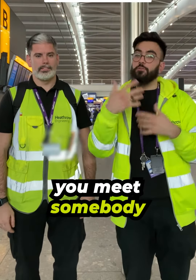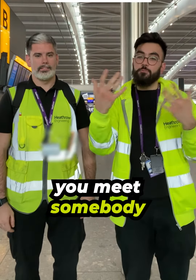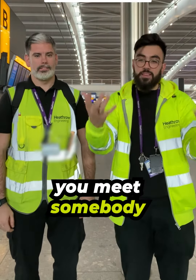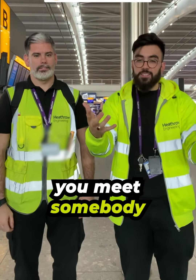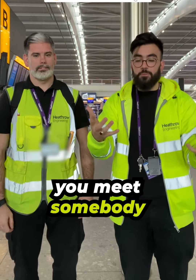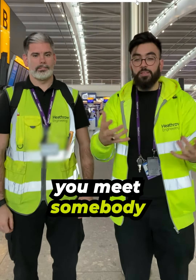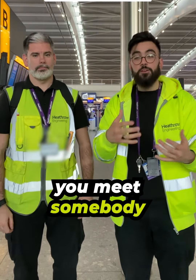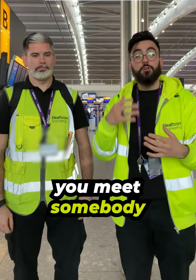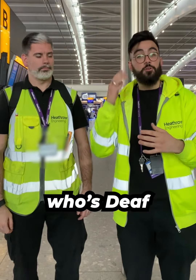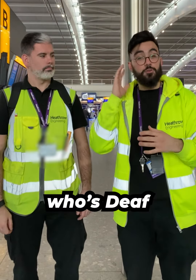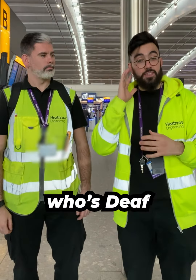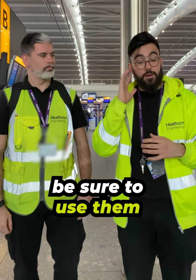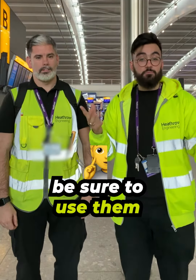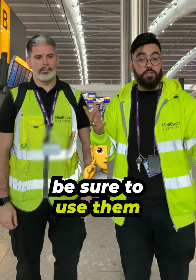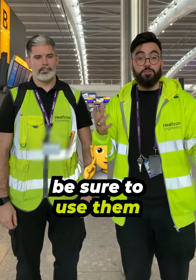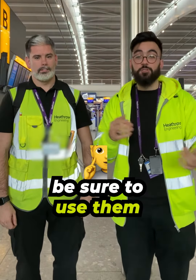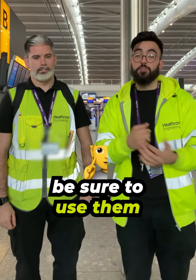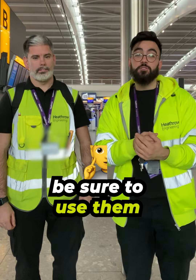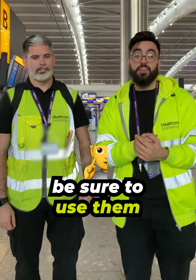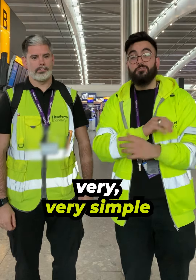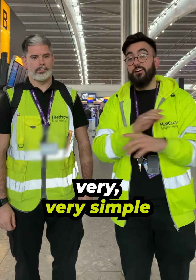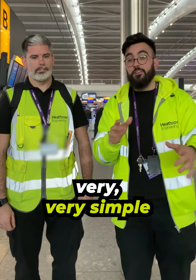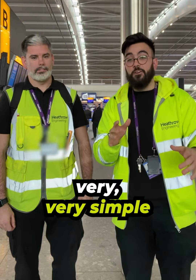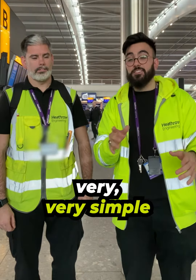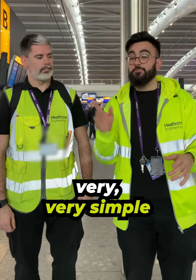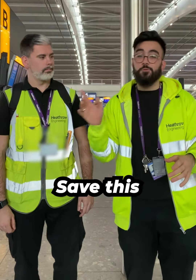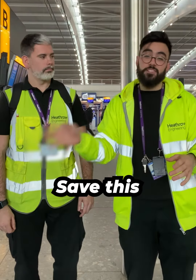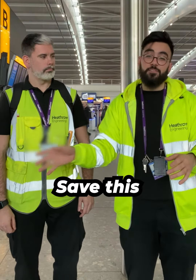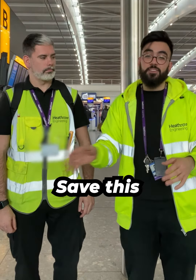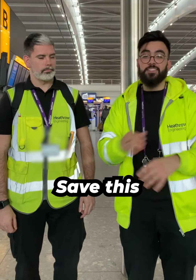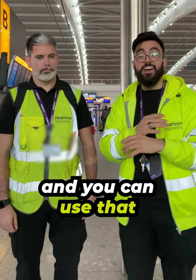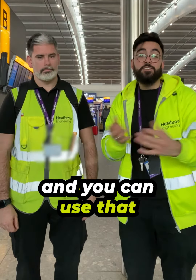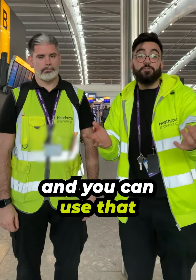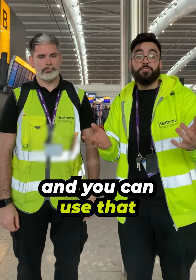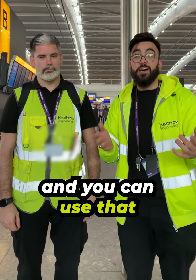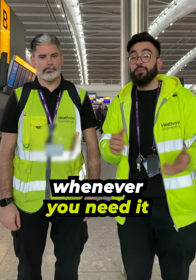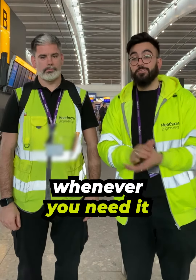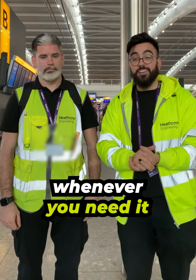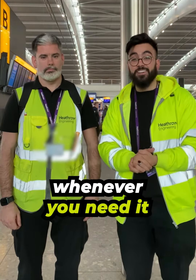meet somebody who is deaf, be sure to use them. Very, very simple. Save this and you can use that whenever you need it.